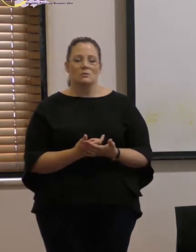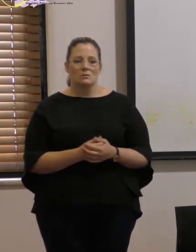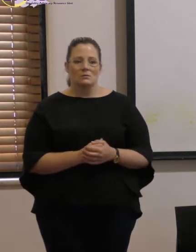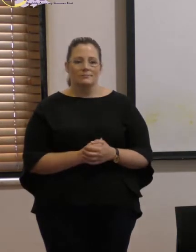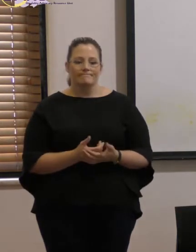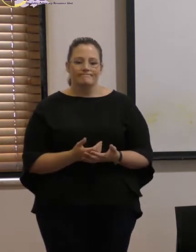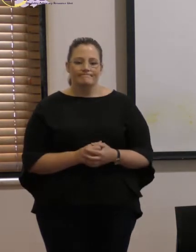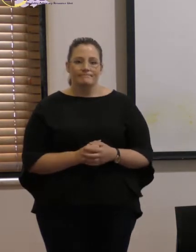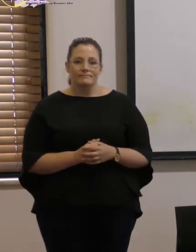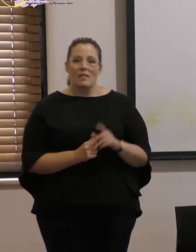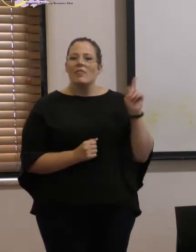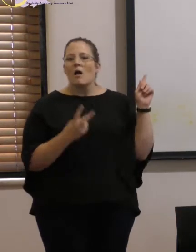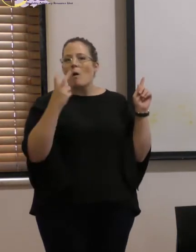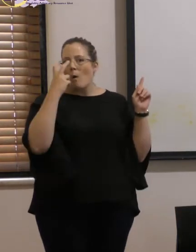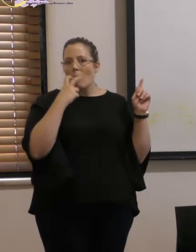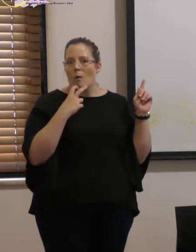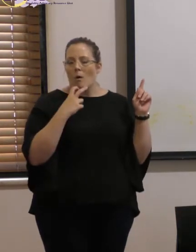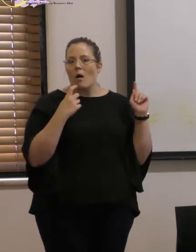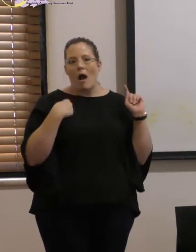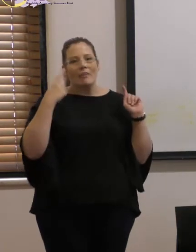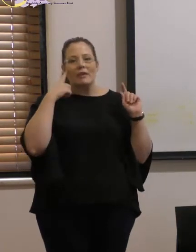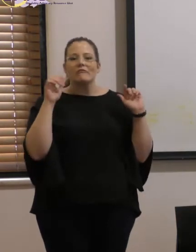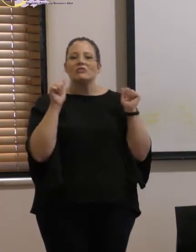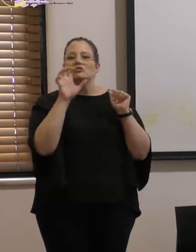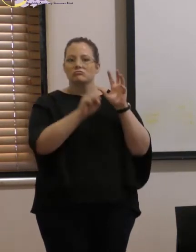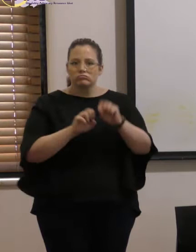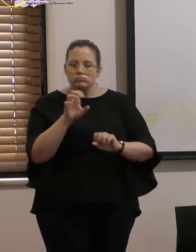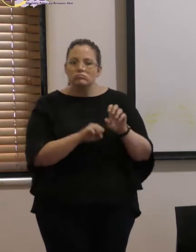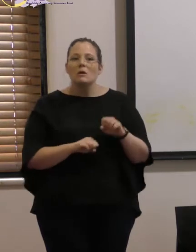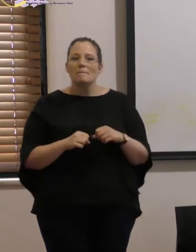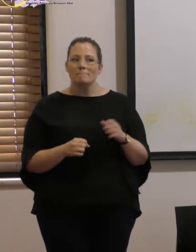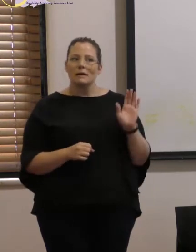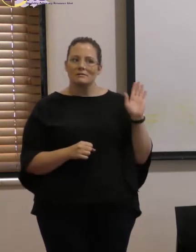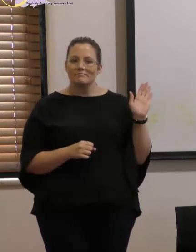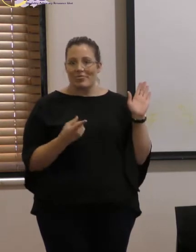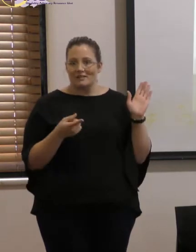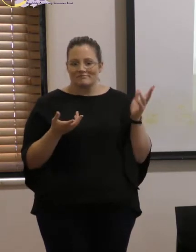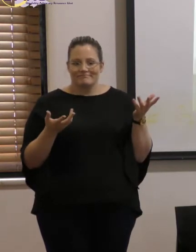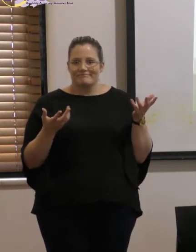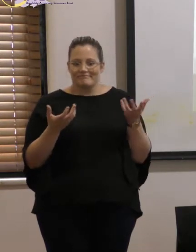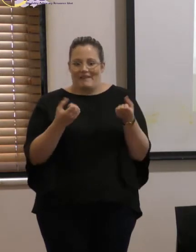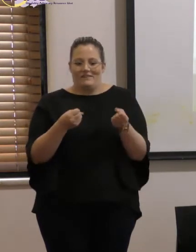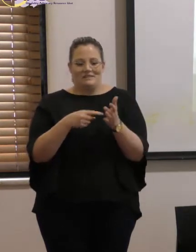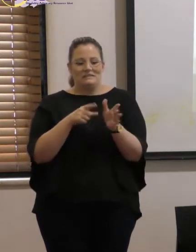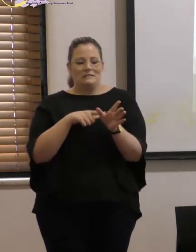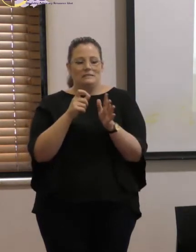Yeah, but this one is old, and I think this one has gone, but just that's kind of quite typical.